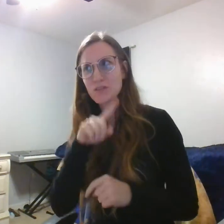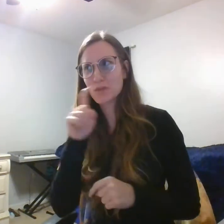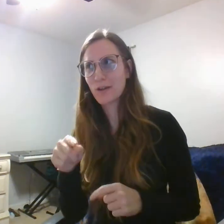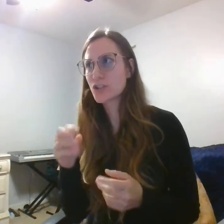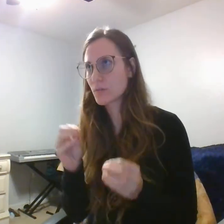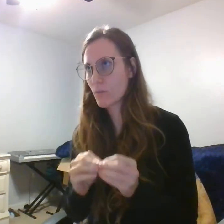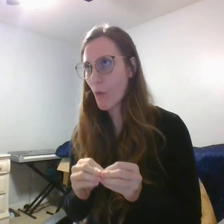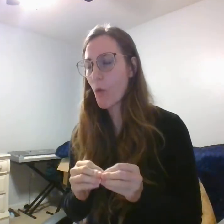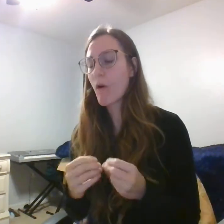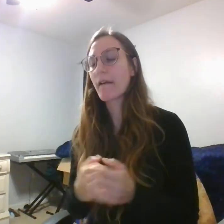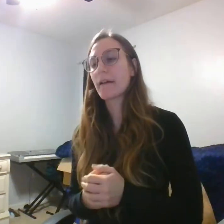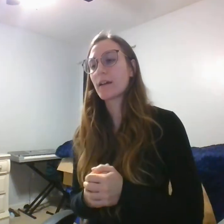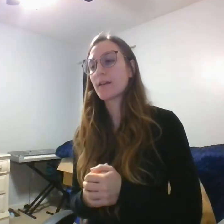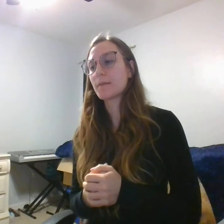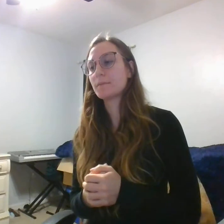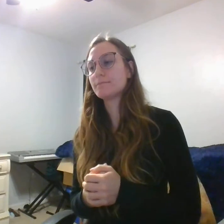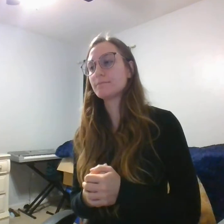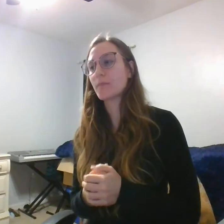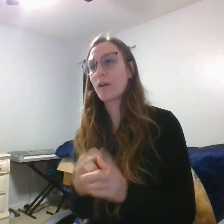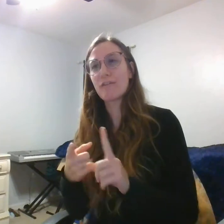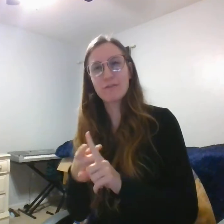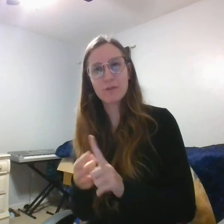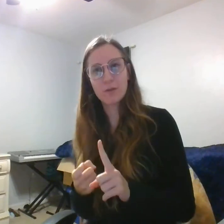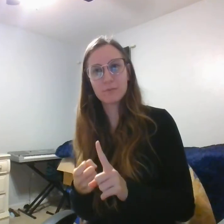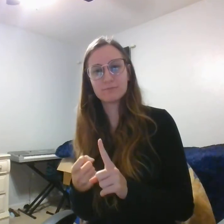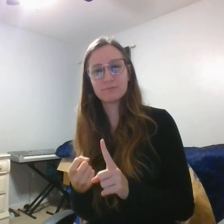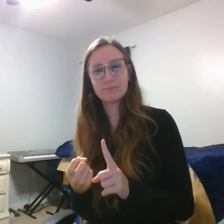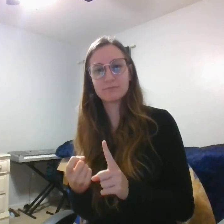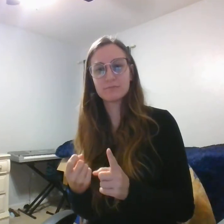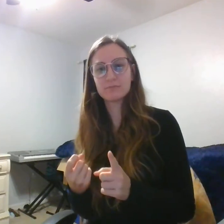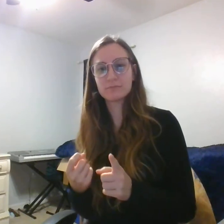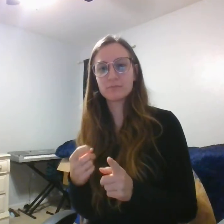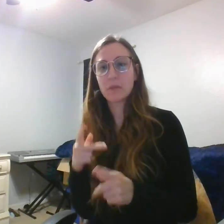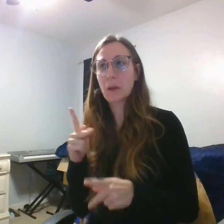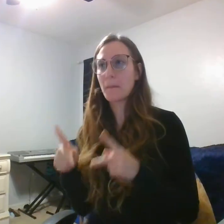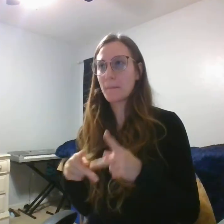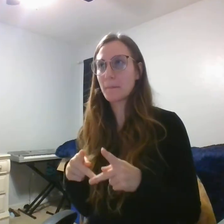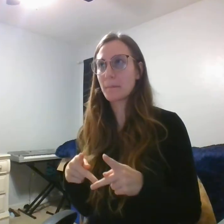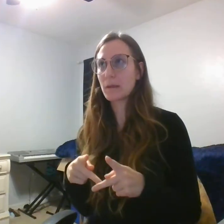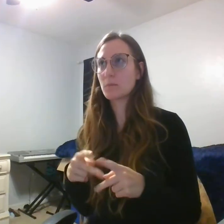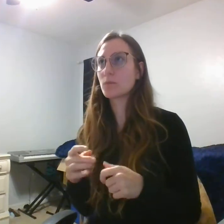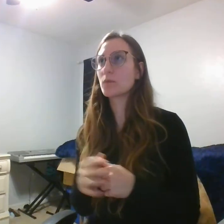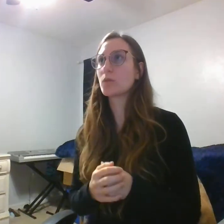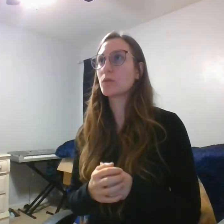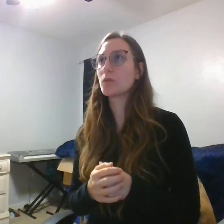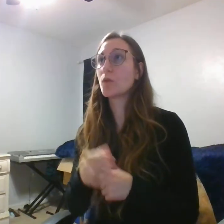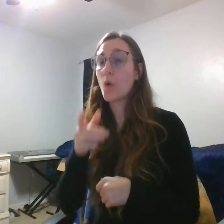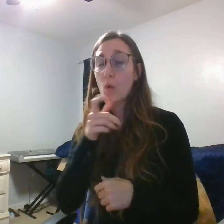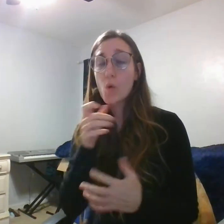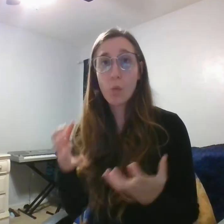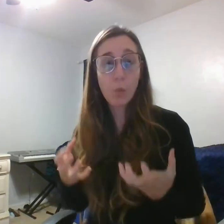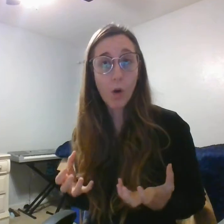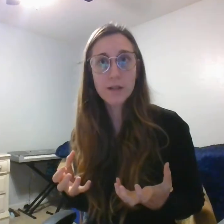I wish I heard that question more, knowing that people's intentions were to hear how I actually was doing. I'm fine, but not the best, to be